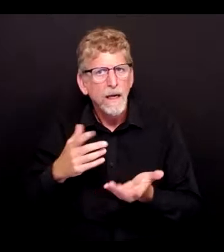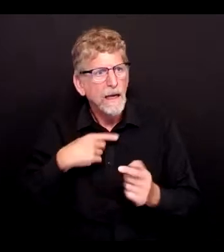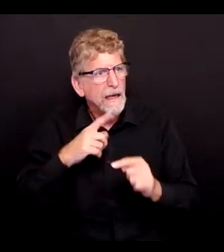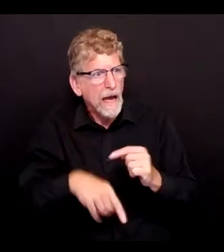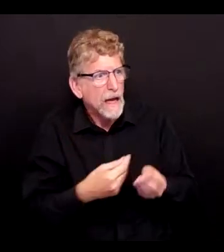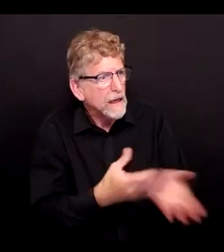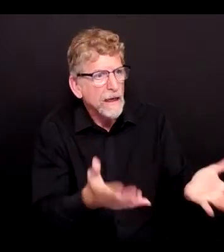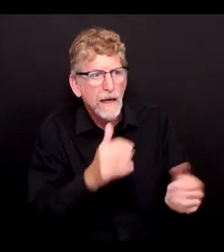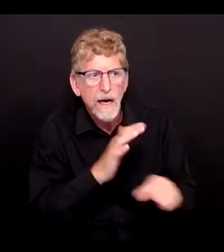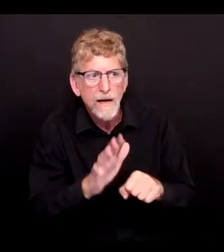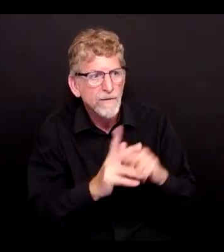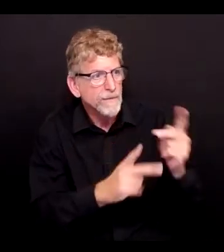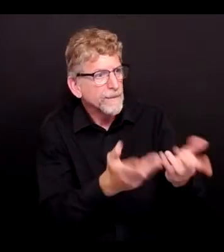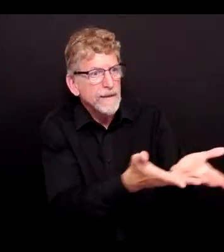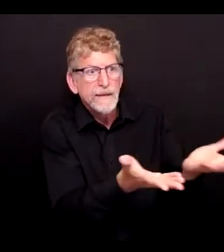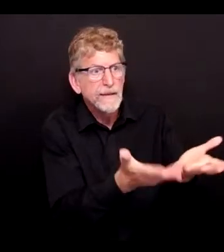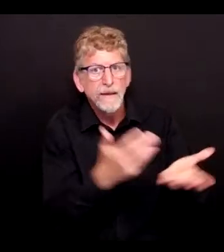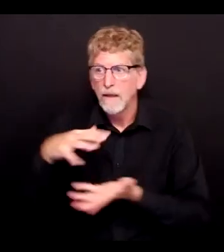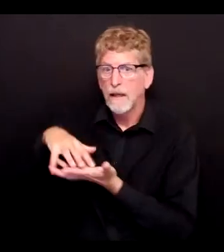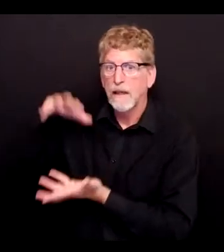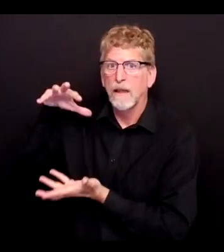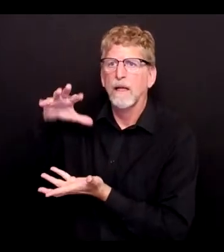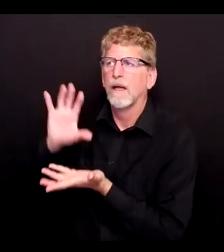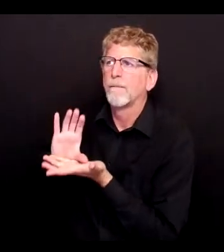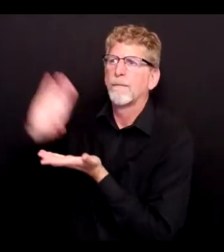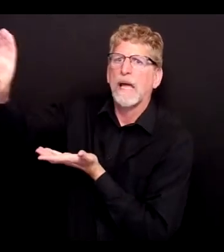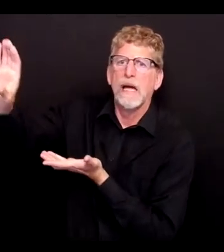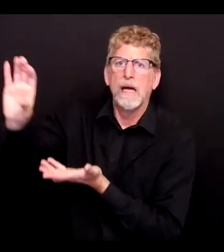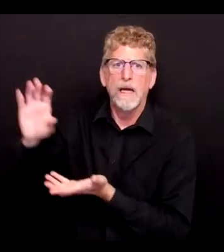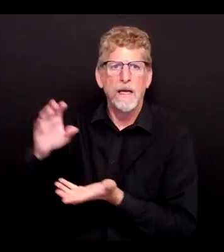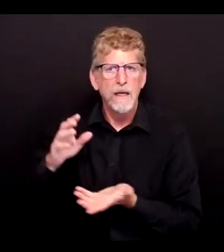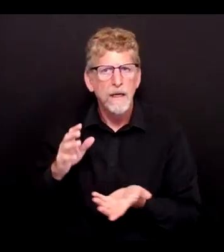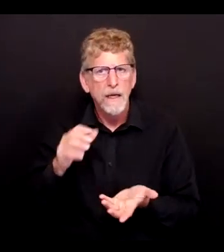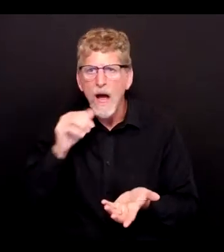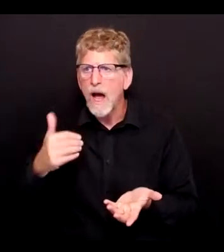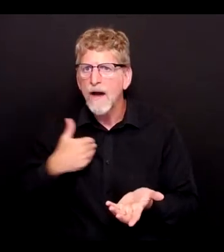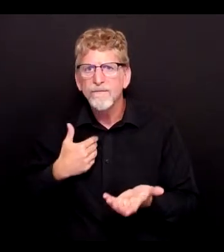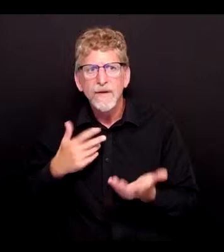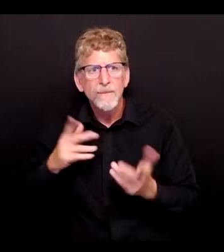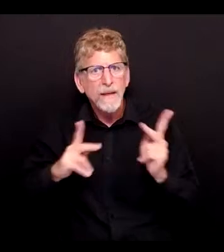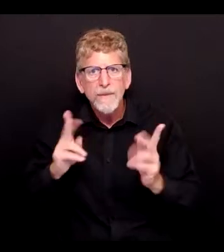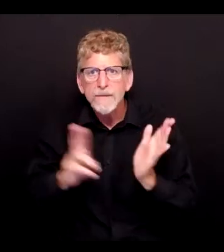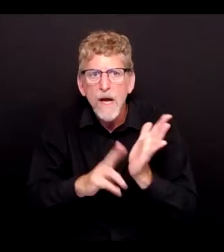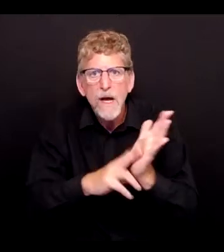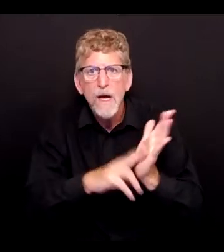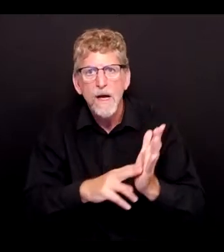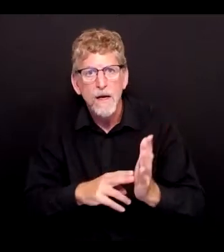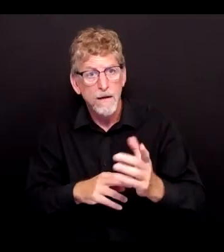seeing other counties say, no, we simply don't have the people to give those shots to, or is this a first?